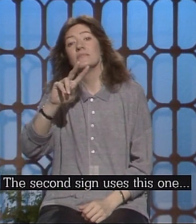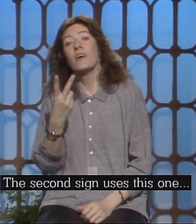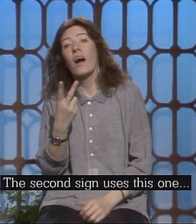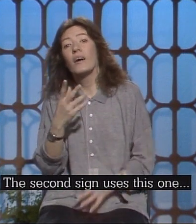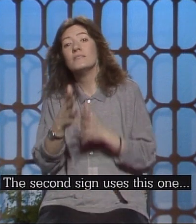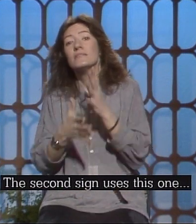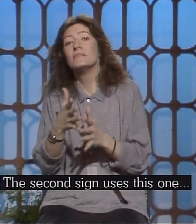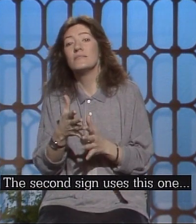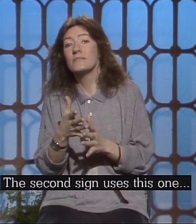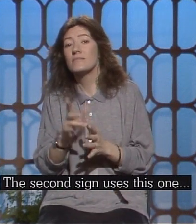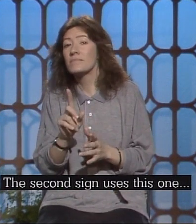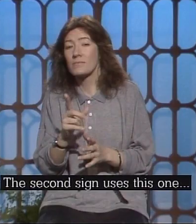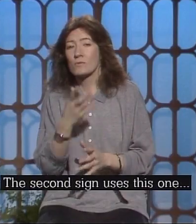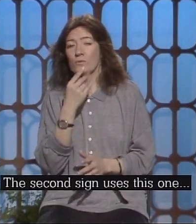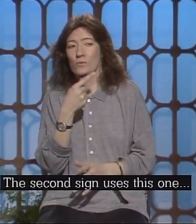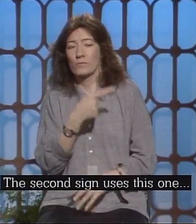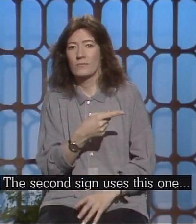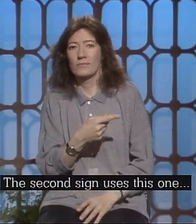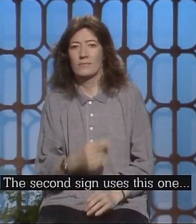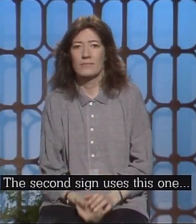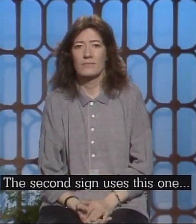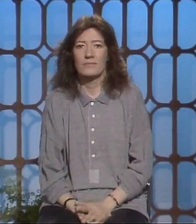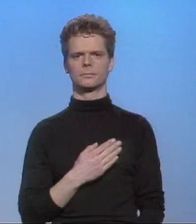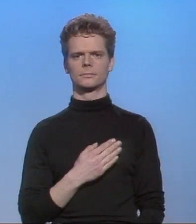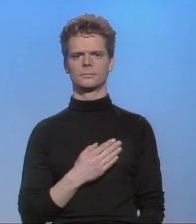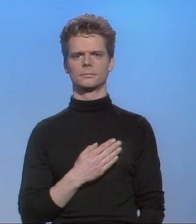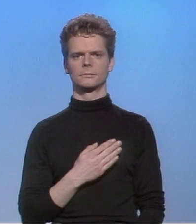And the second sign uses this one.